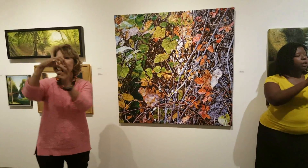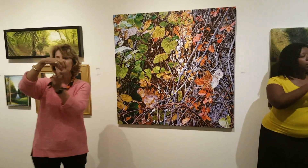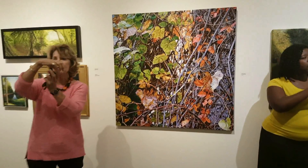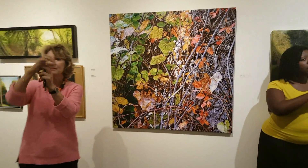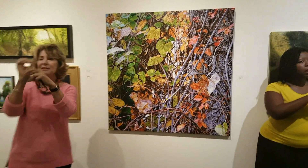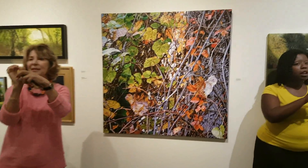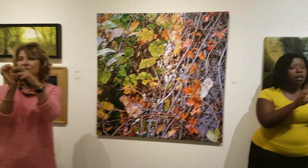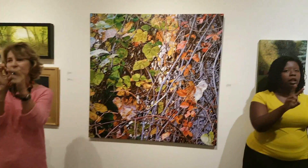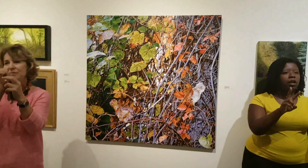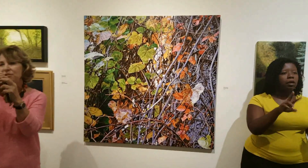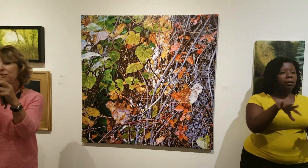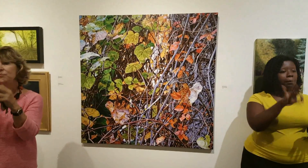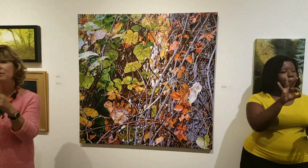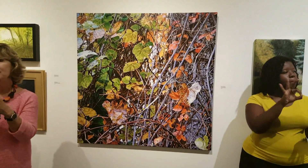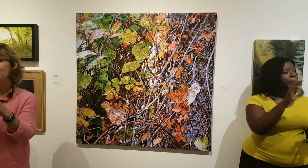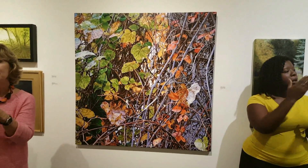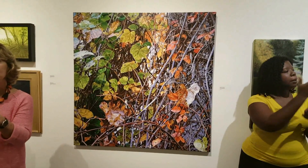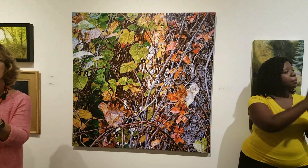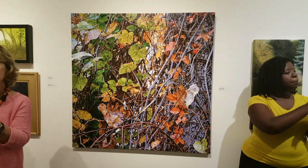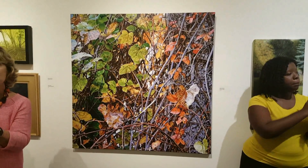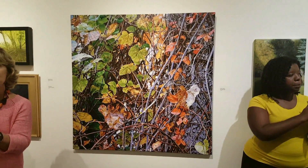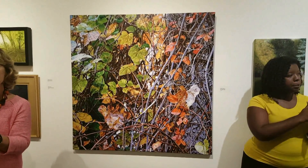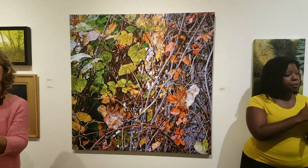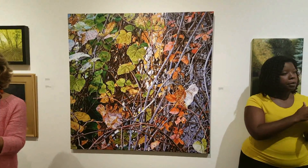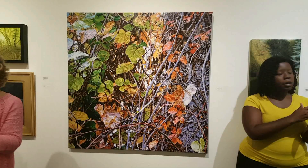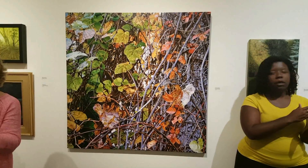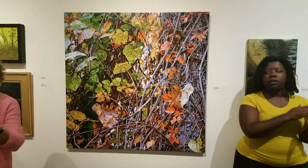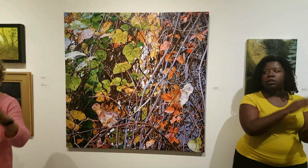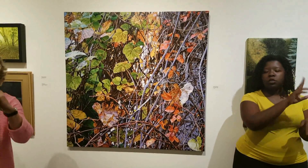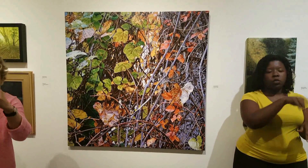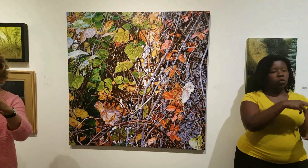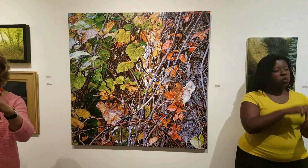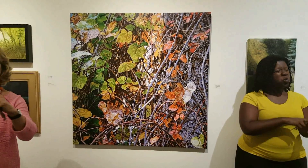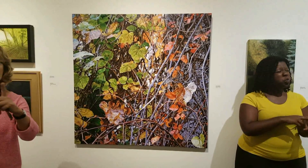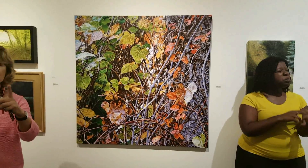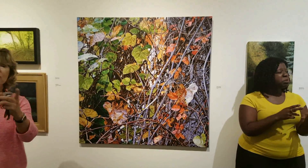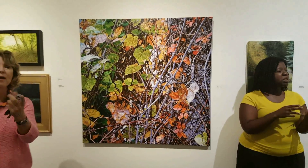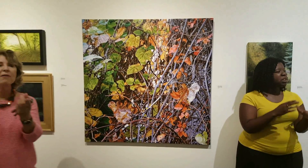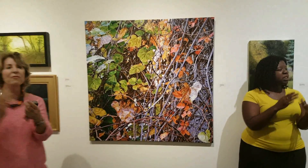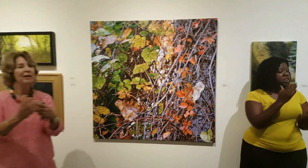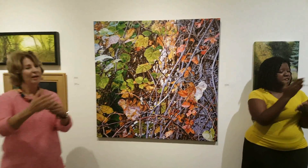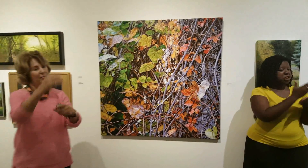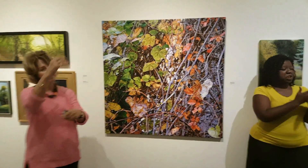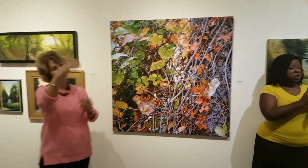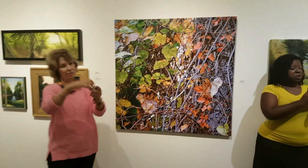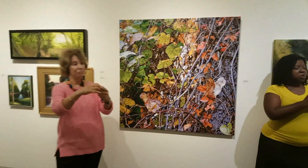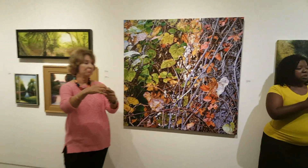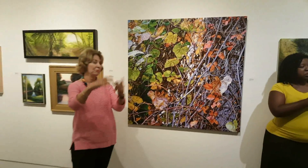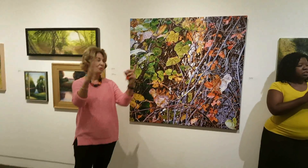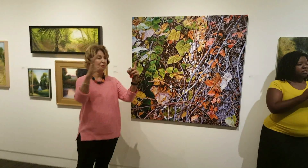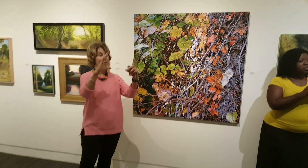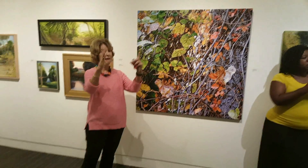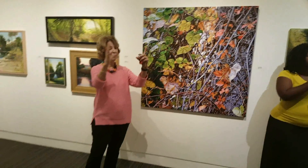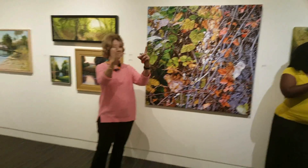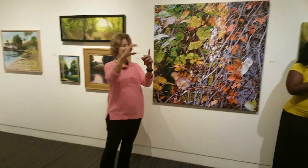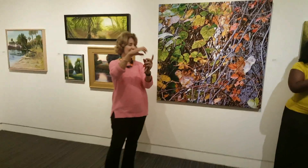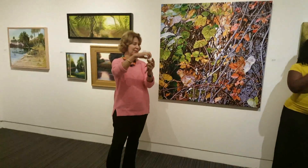through my photographs and select sections. Generally, it turns out to be a small area of a whole photograph.